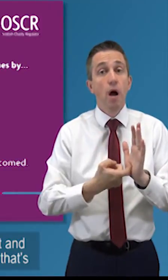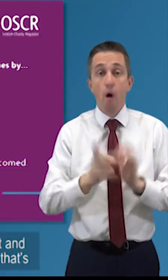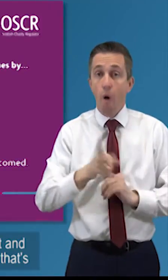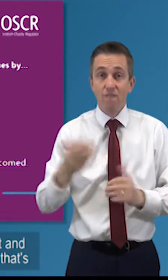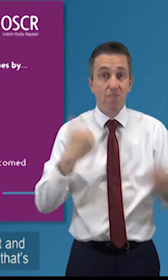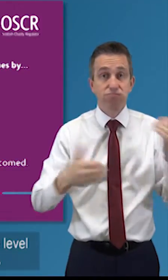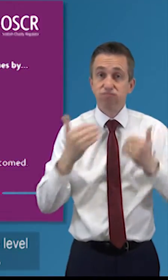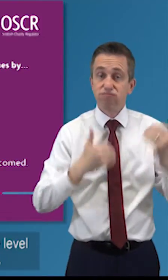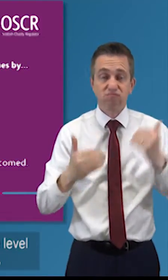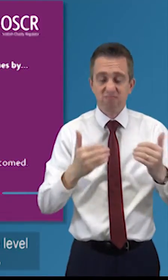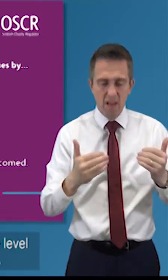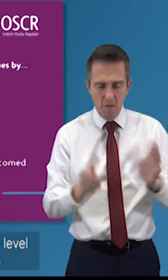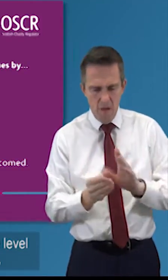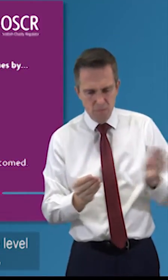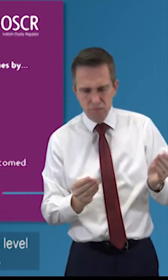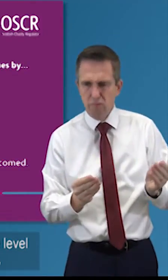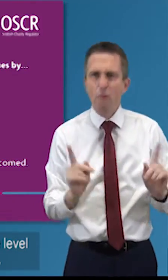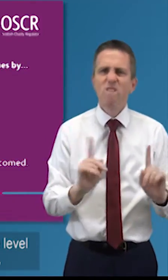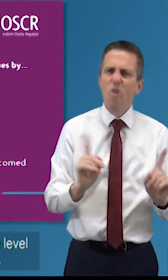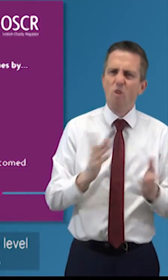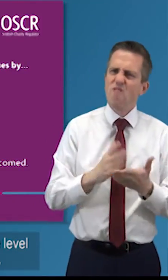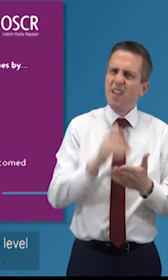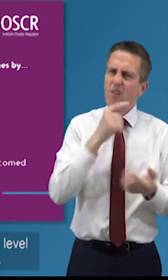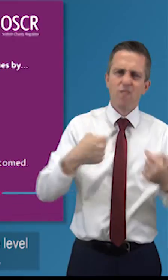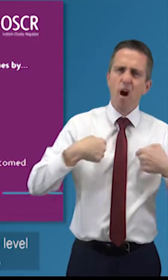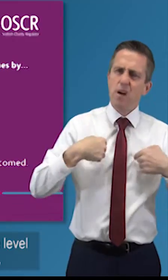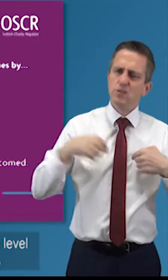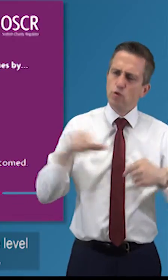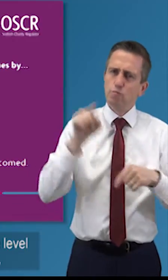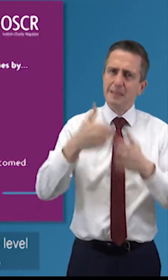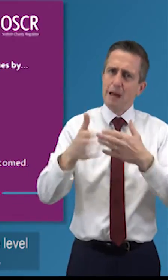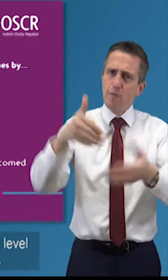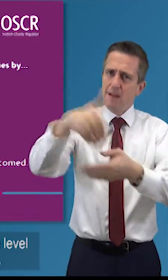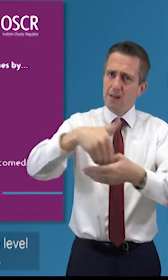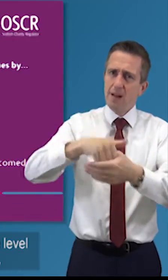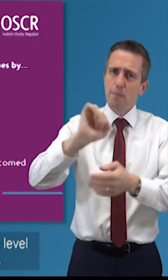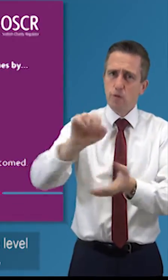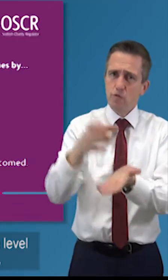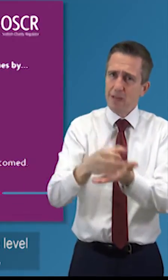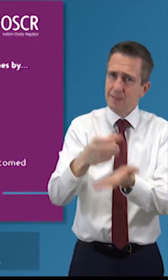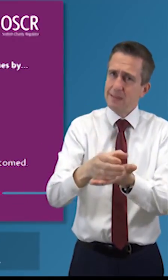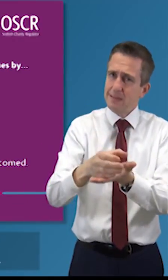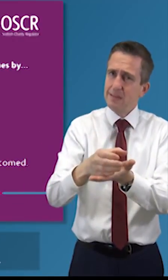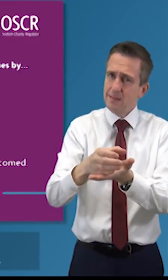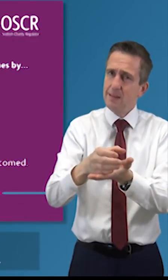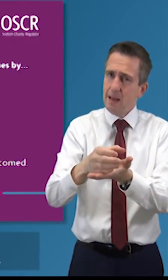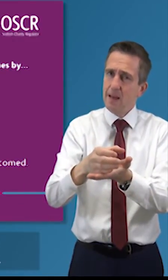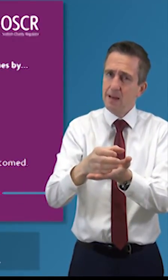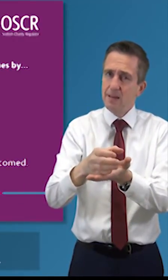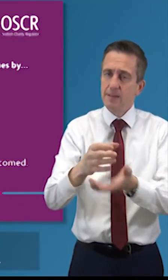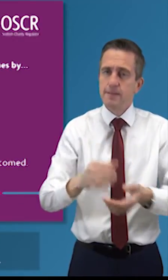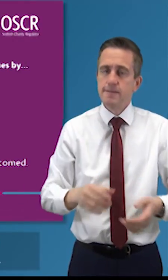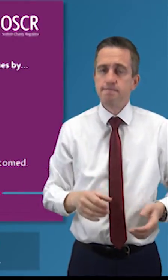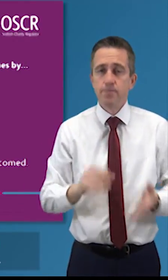stuff that's not particularly for us to deal with it will be service level complaints about from charity users about charities that's not primarily